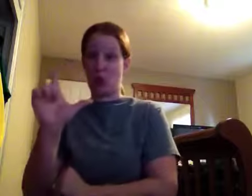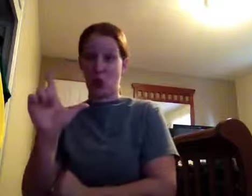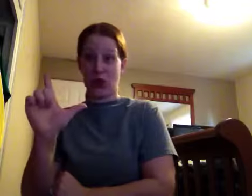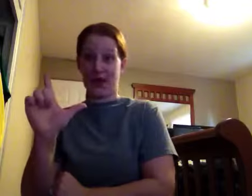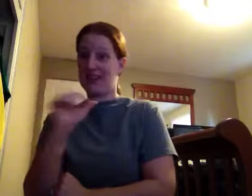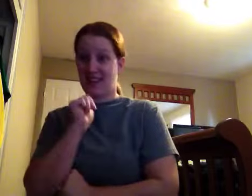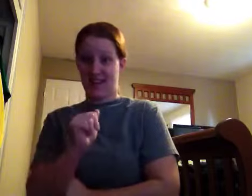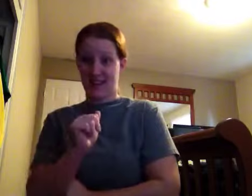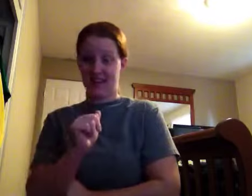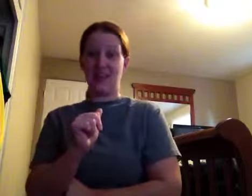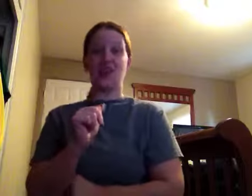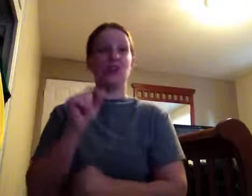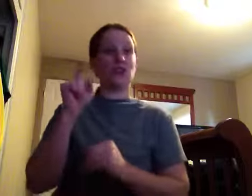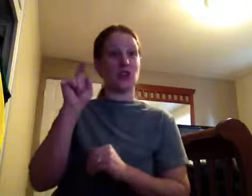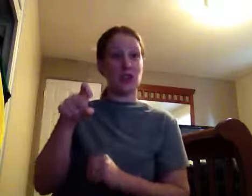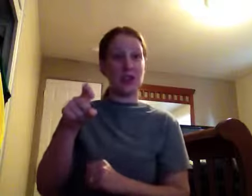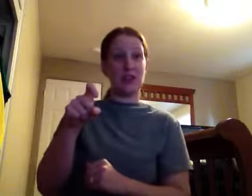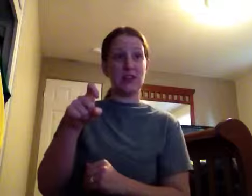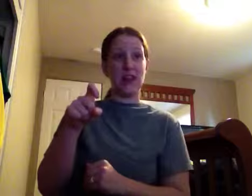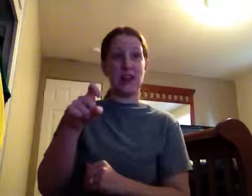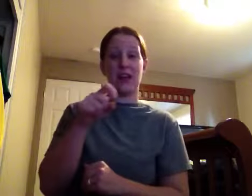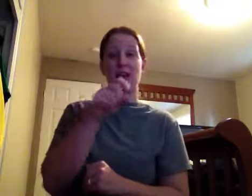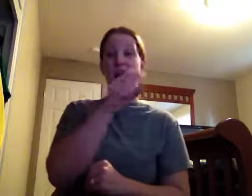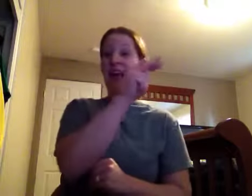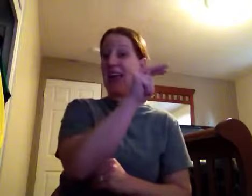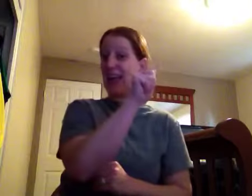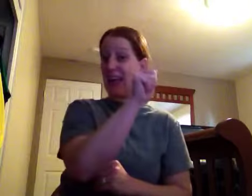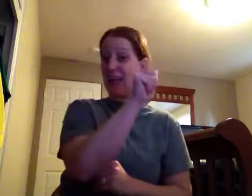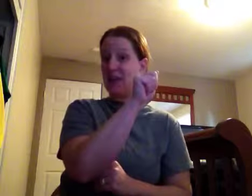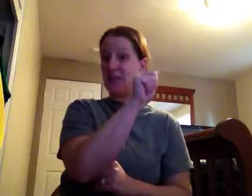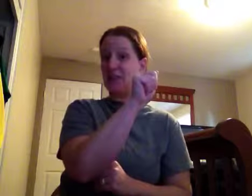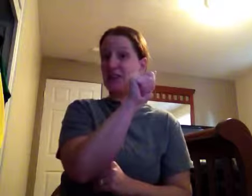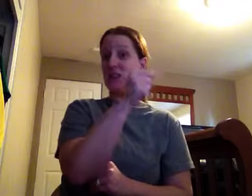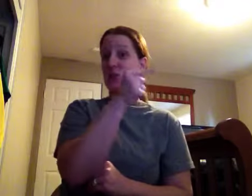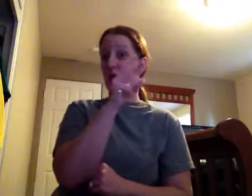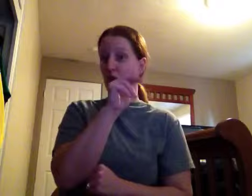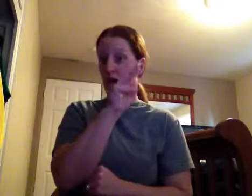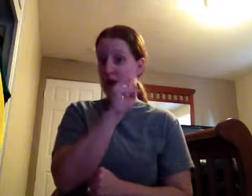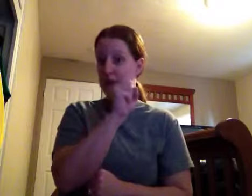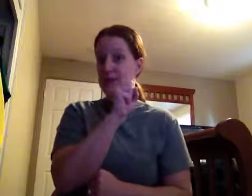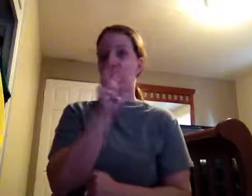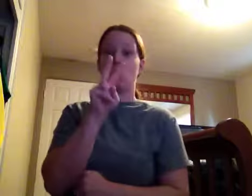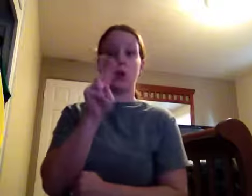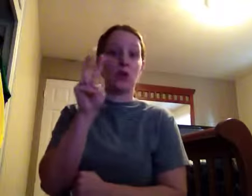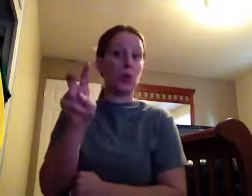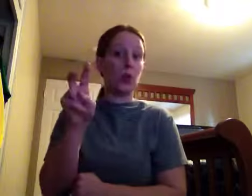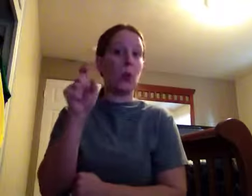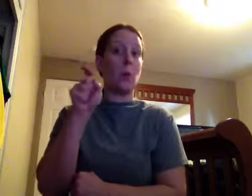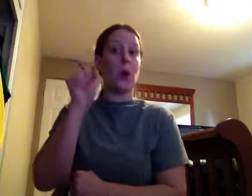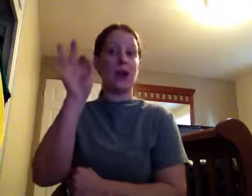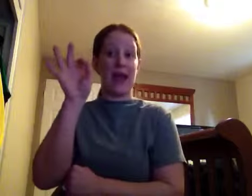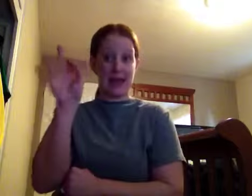sodium, 22.99 grams. That's how much sodium weighs in this